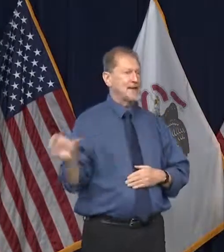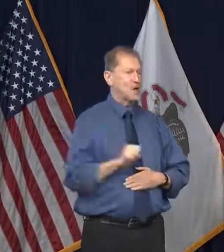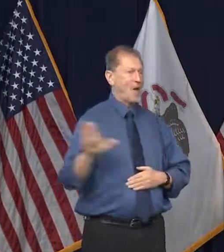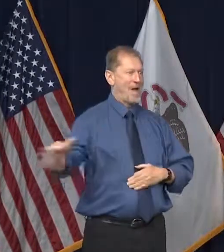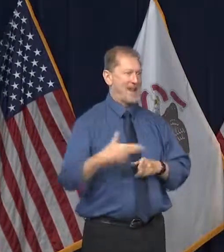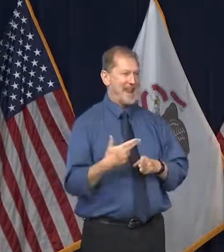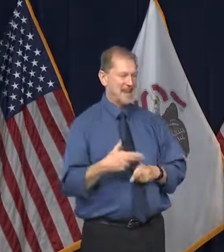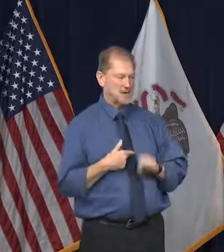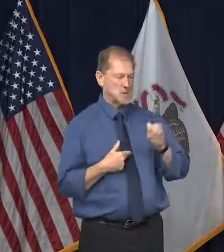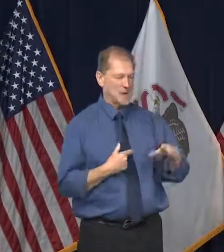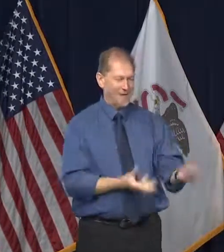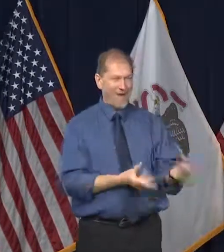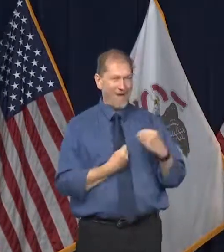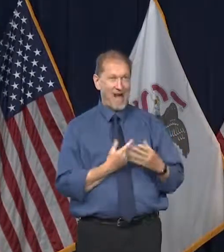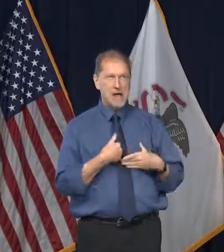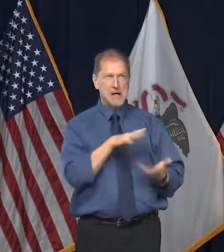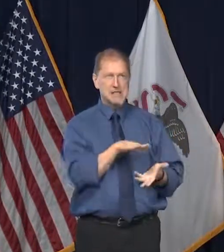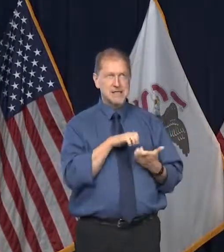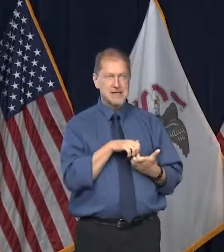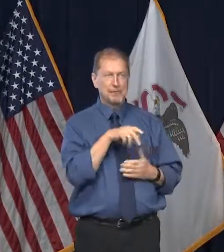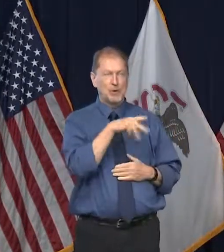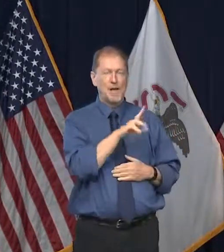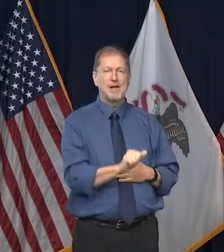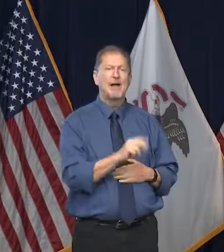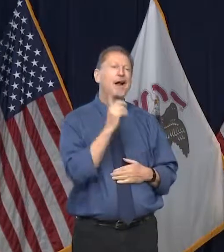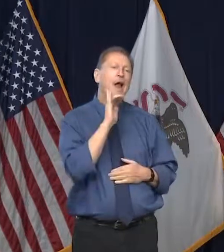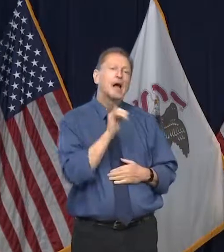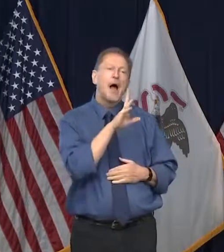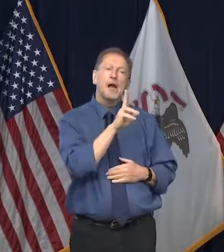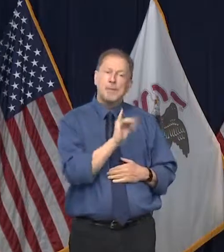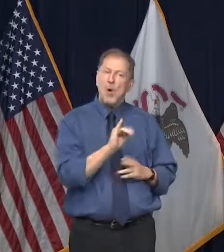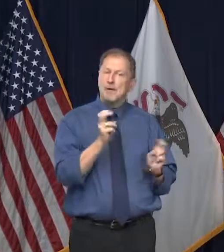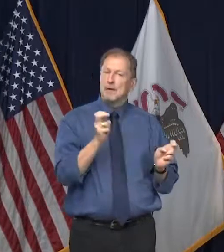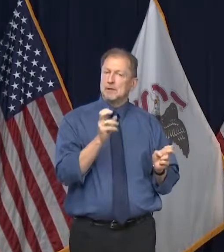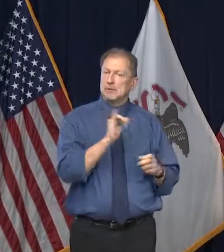to the extent that people are not getting those PUA,